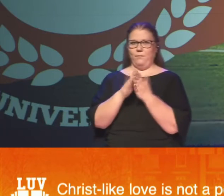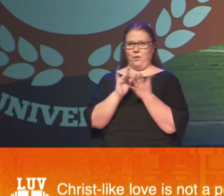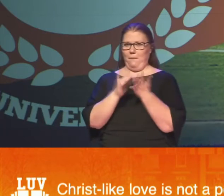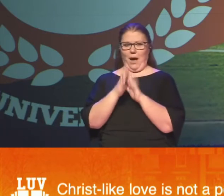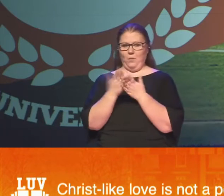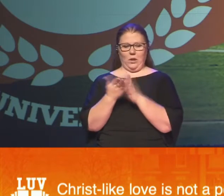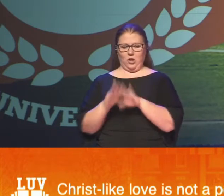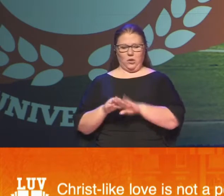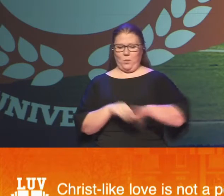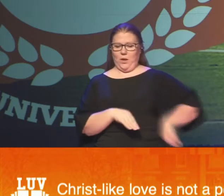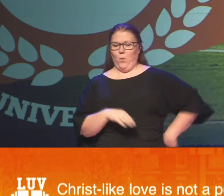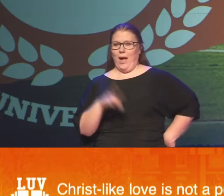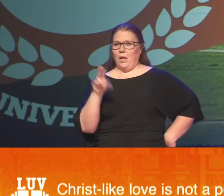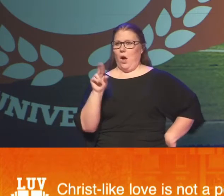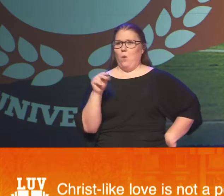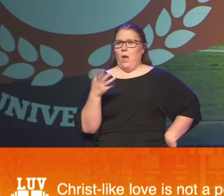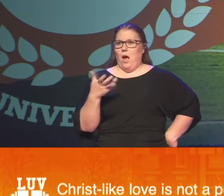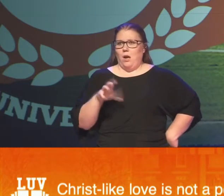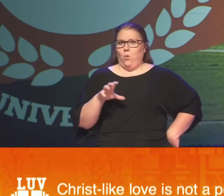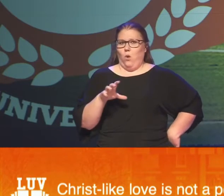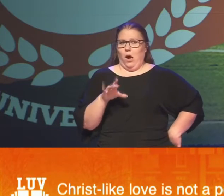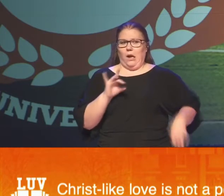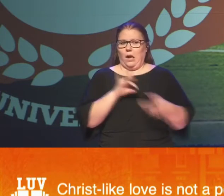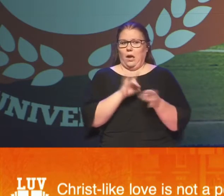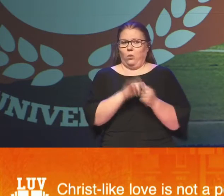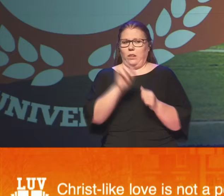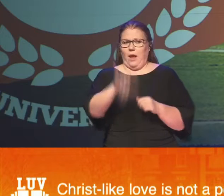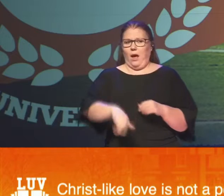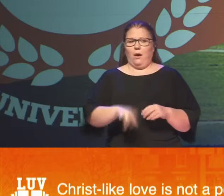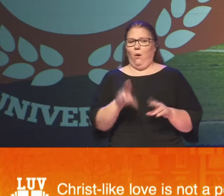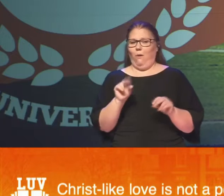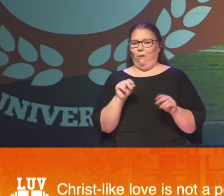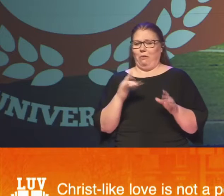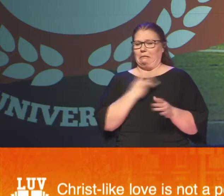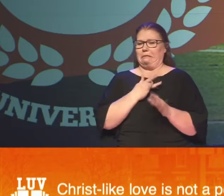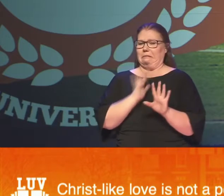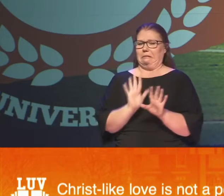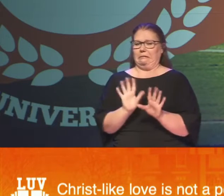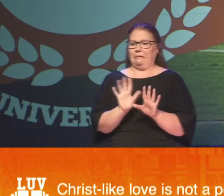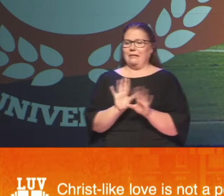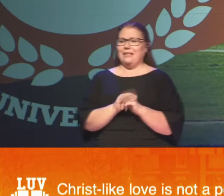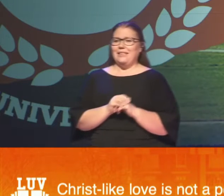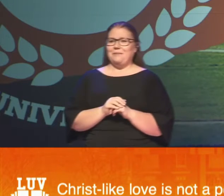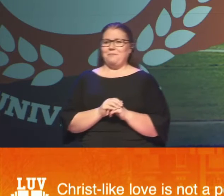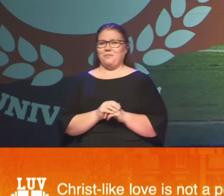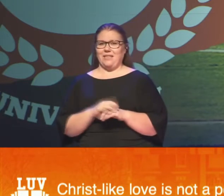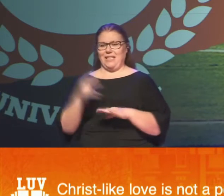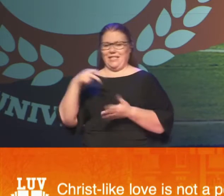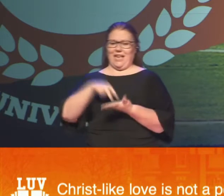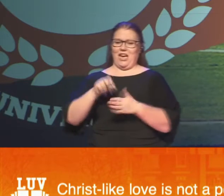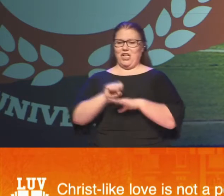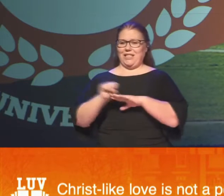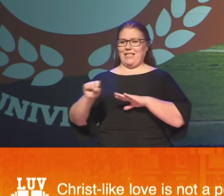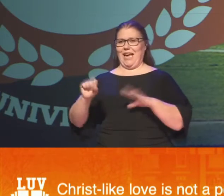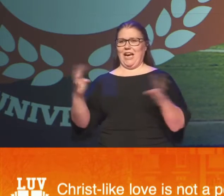there. I said, nope, I don't want to have anything to do with that. That's a little too close to home for me, standing on a stage,